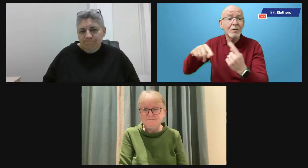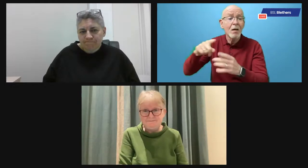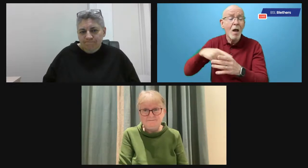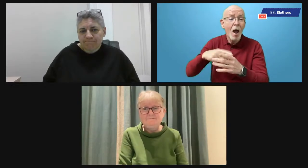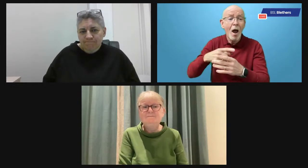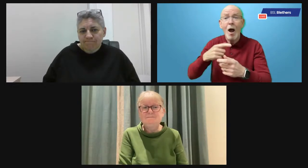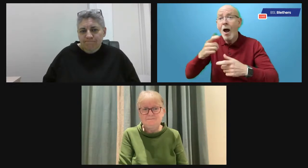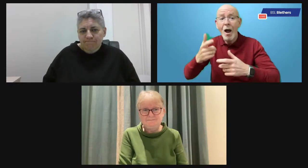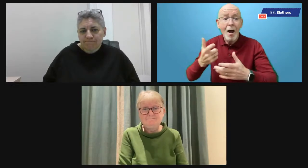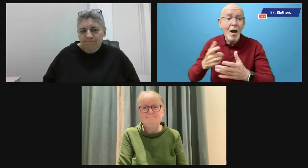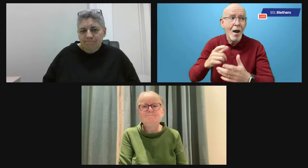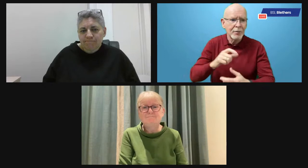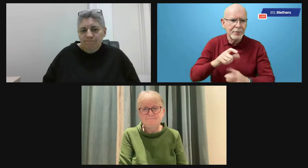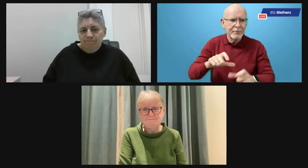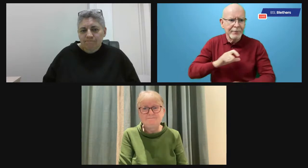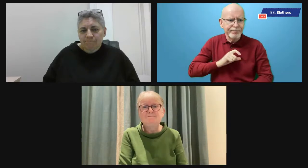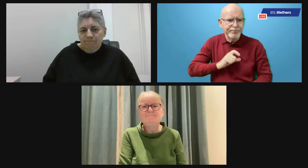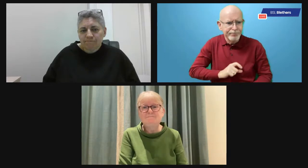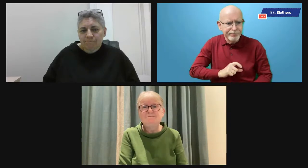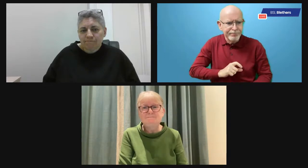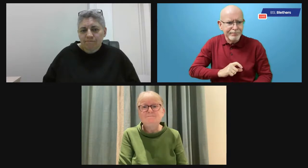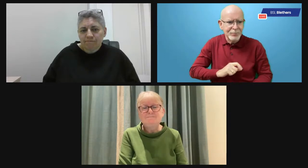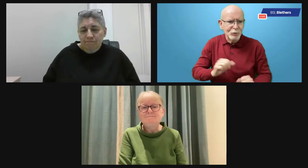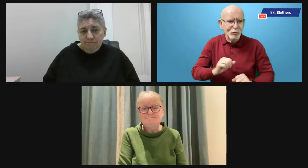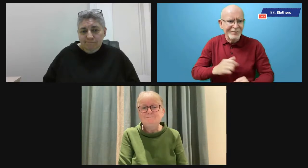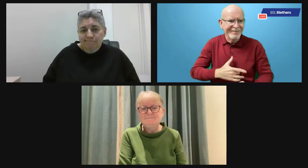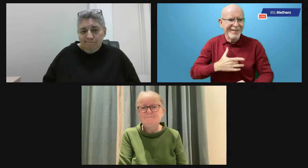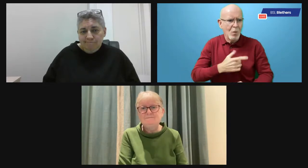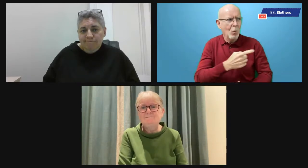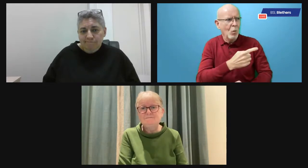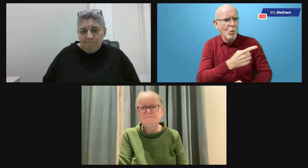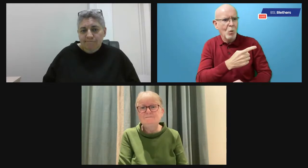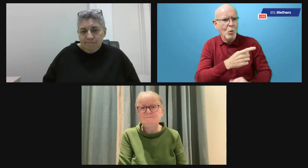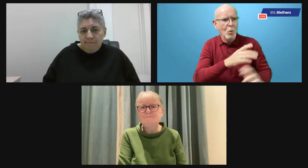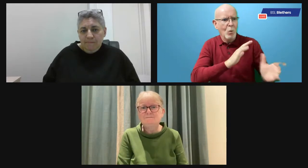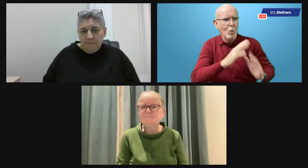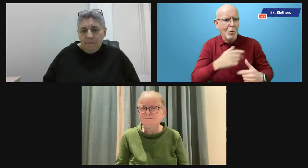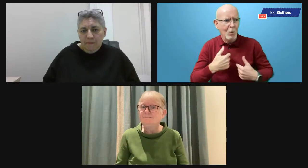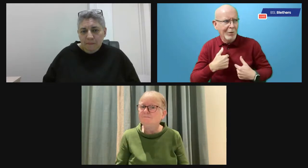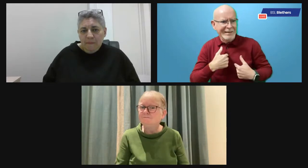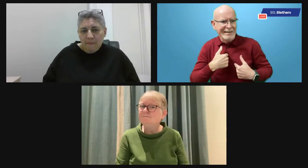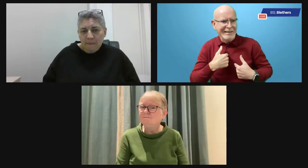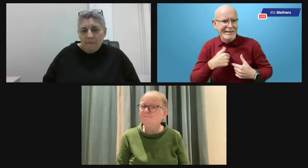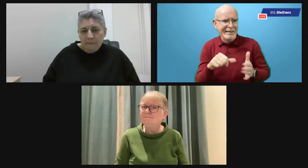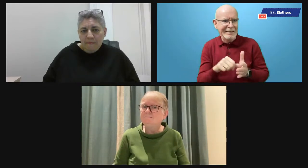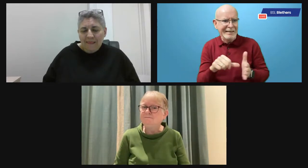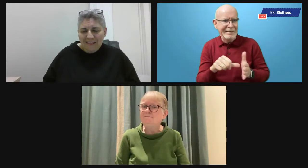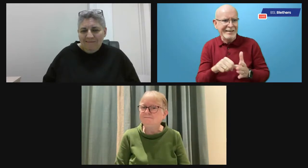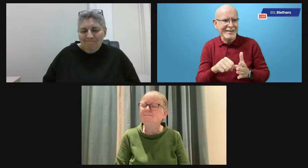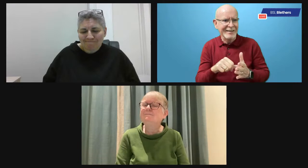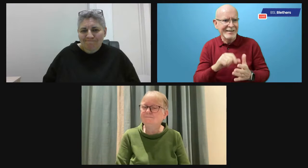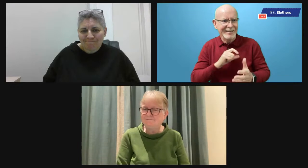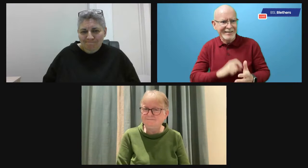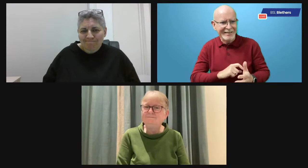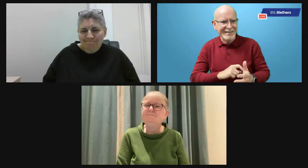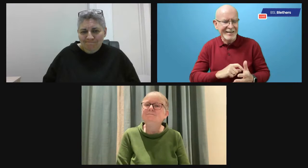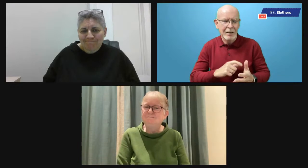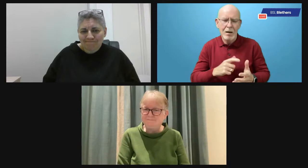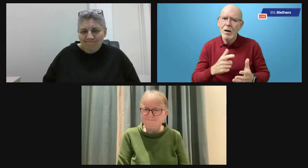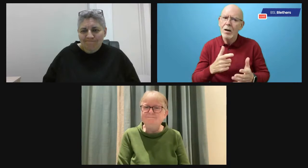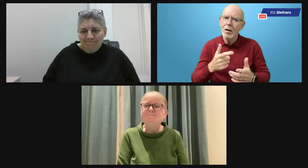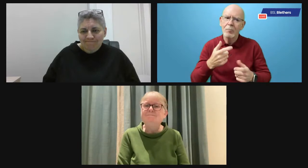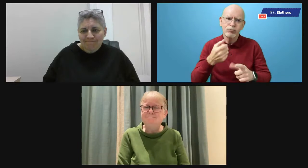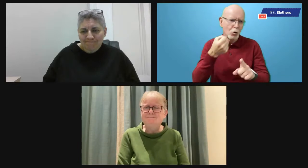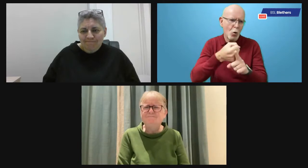mainstream, their quality of their sign language is not in the same par as a child who would be developing with deaf